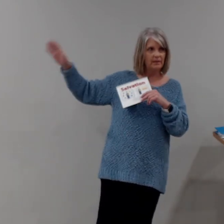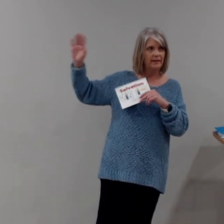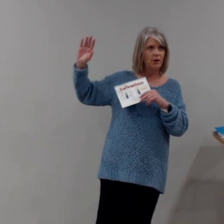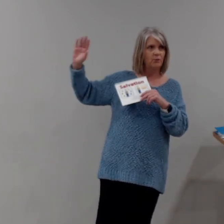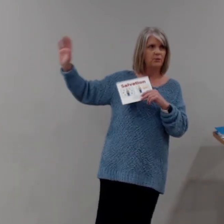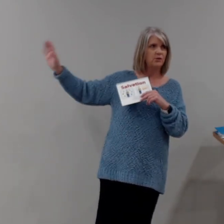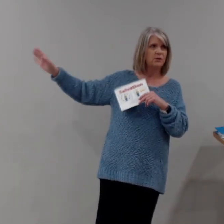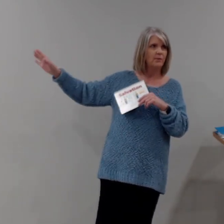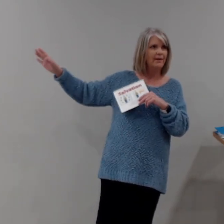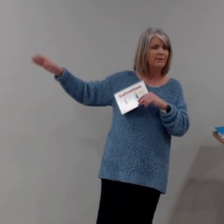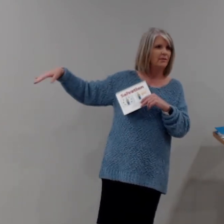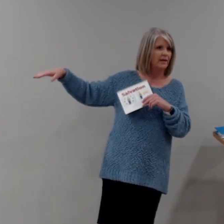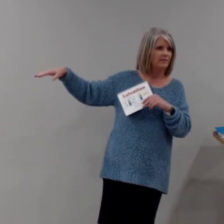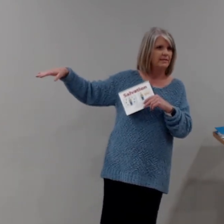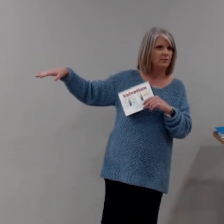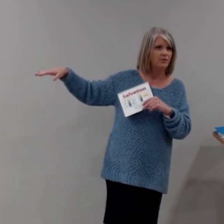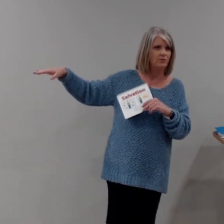know years ago, and I don't even know if they even still do flannel